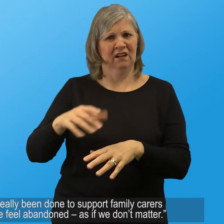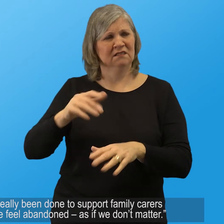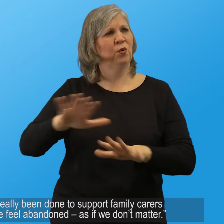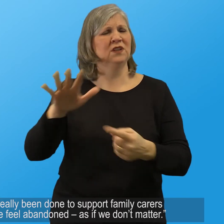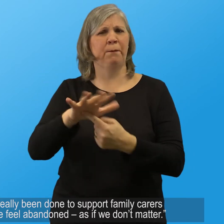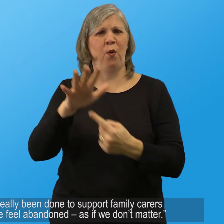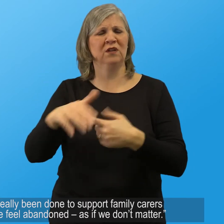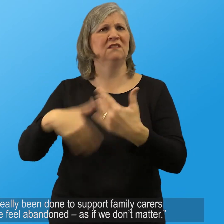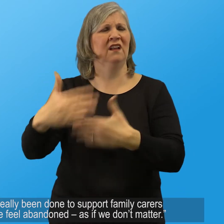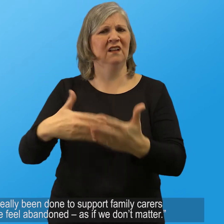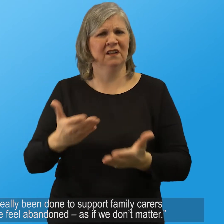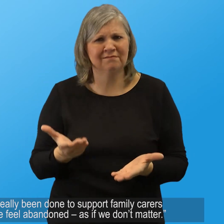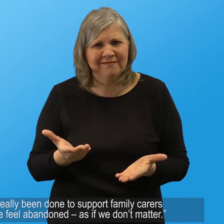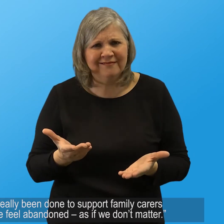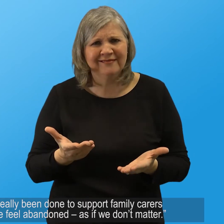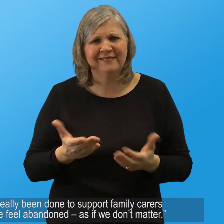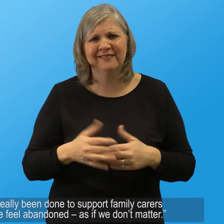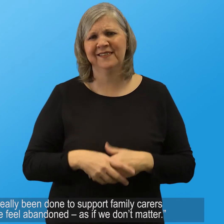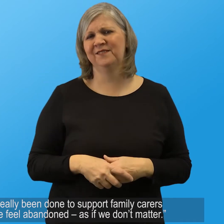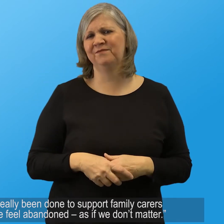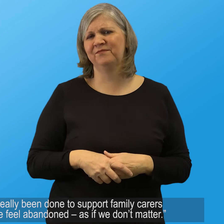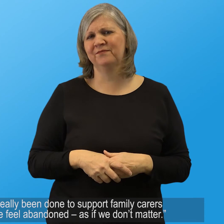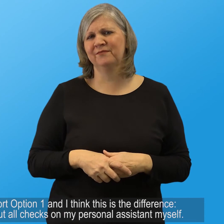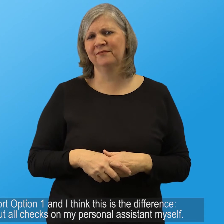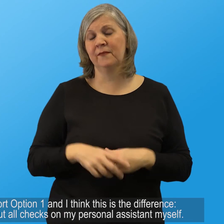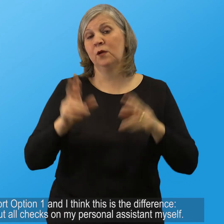abandoned, as if we don't matter.